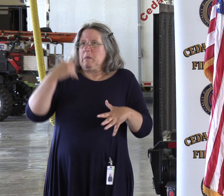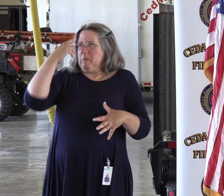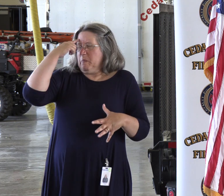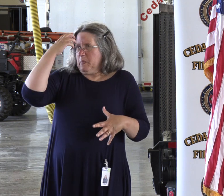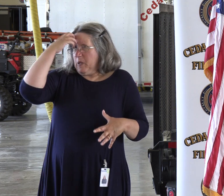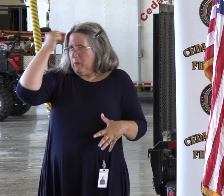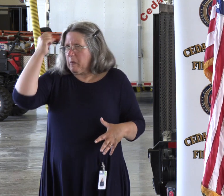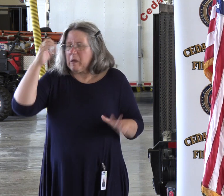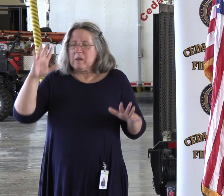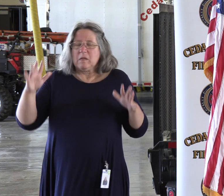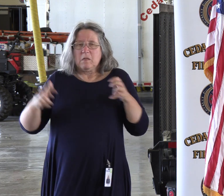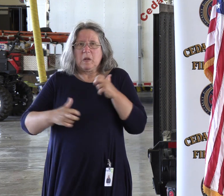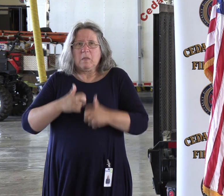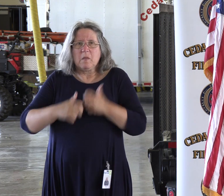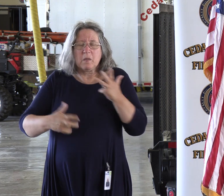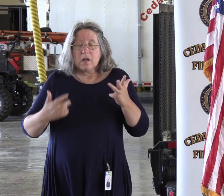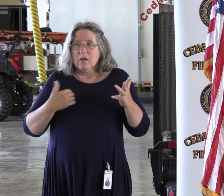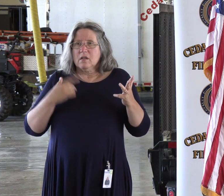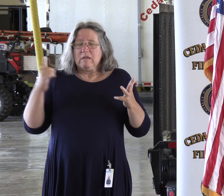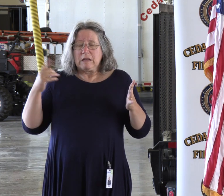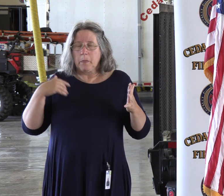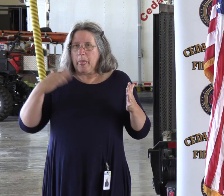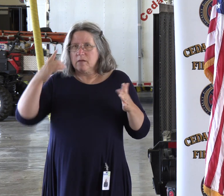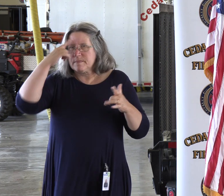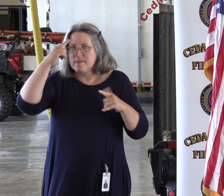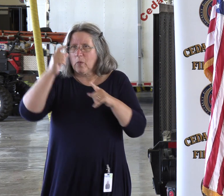problems, difficult, naming objects,